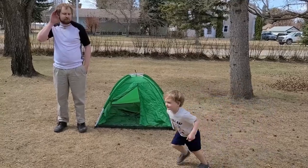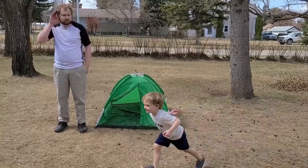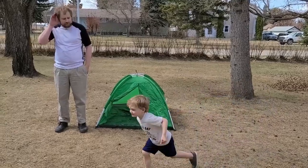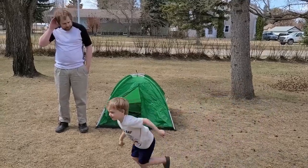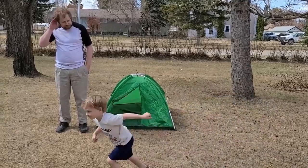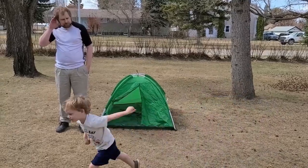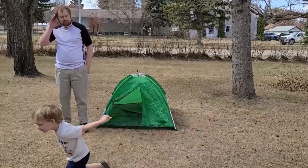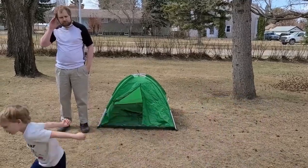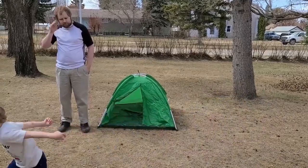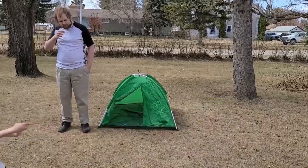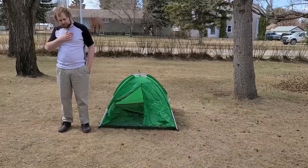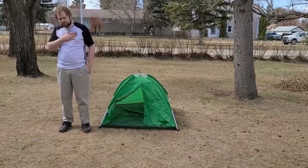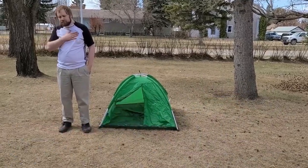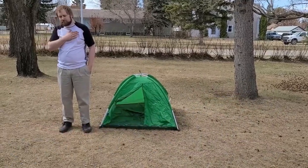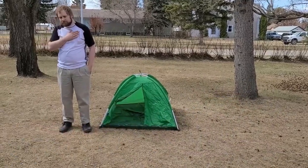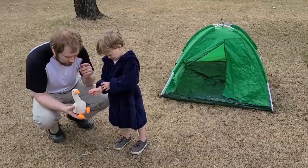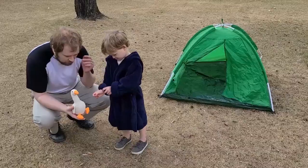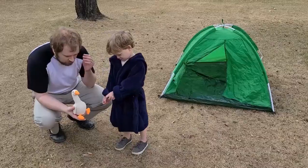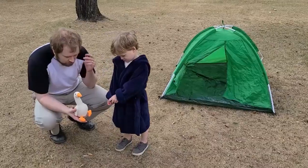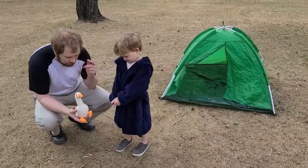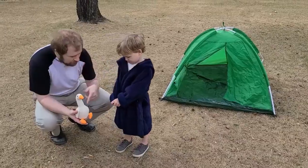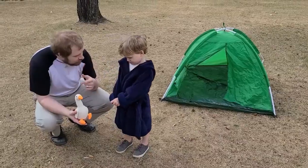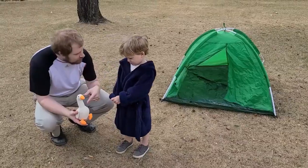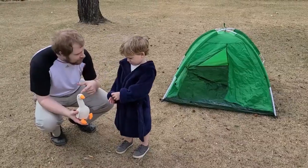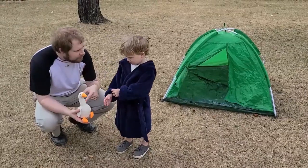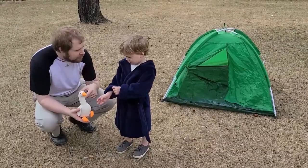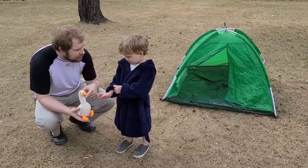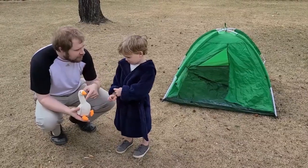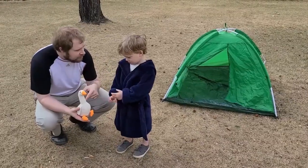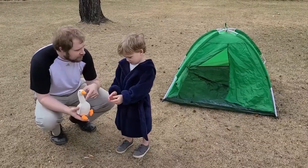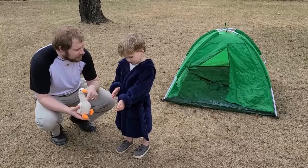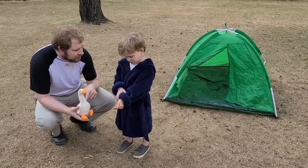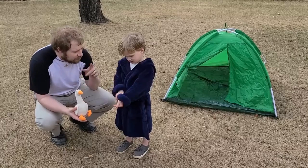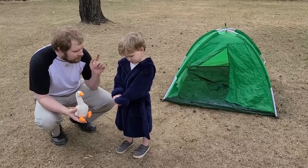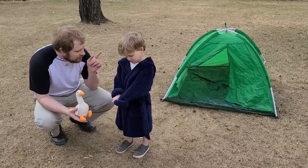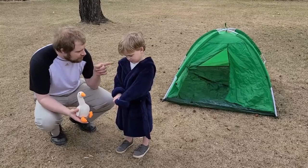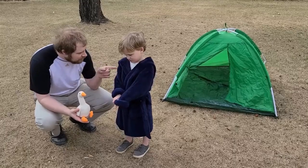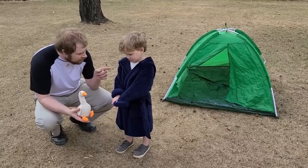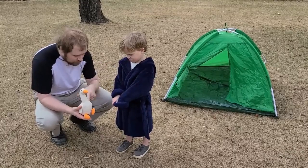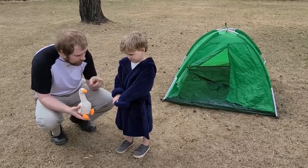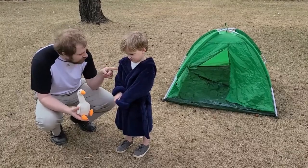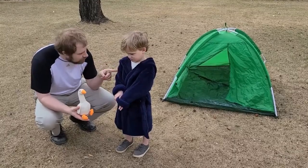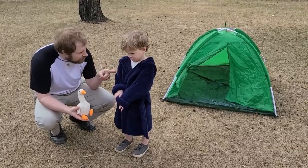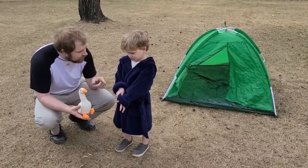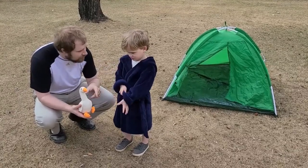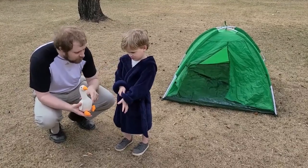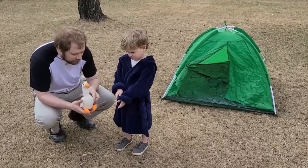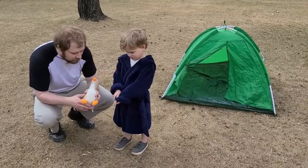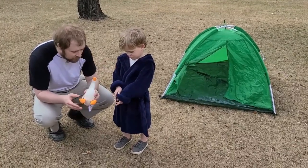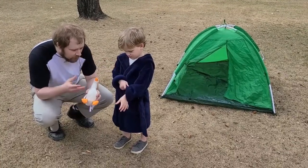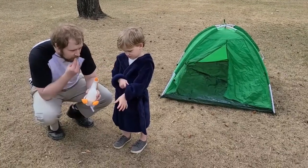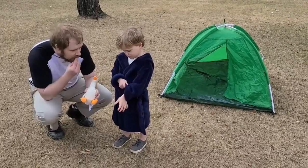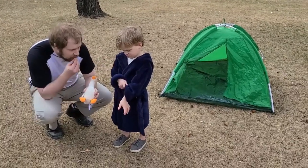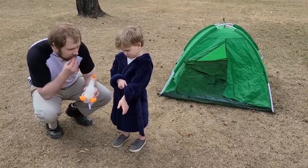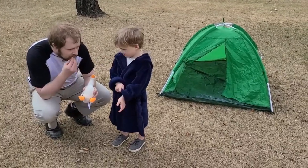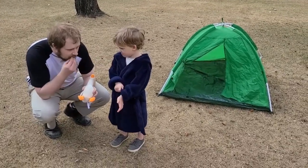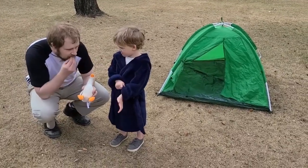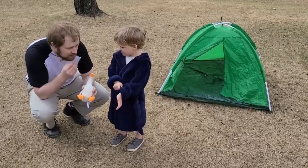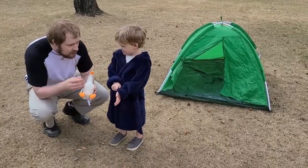way to learn to trust him. Tonight, I will send quail for the people to eat, God told Moses. And in the morning, I will send